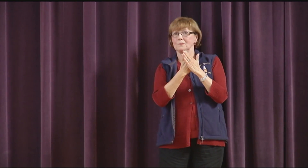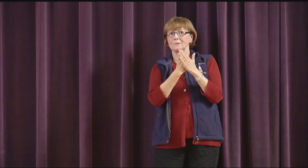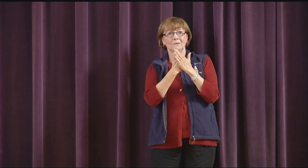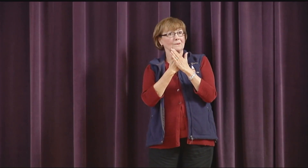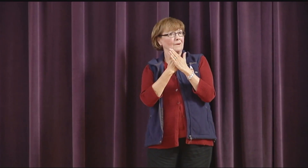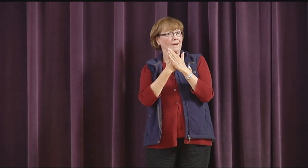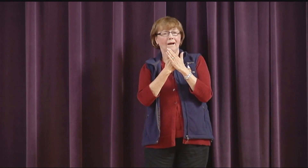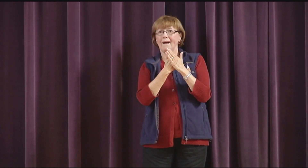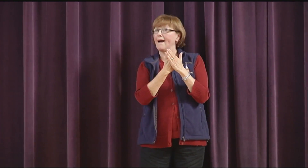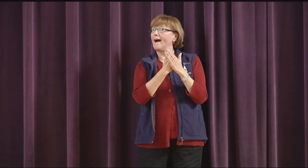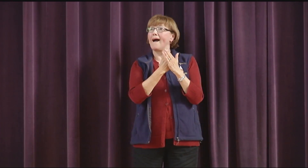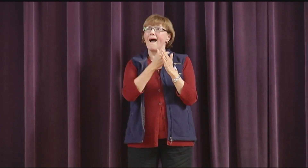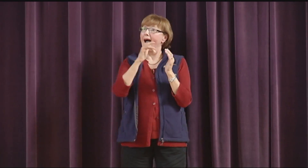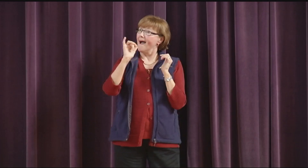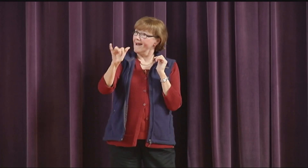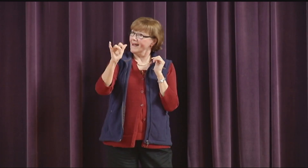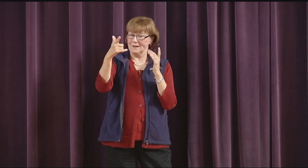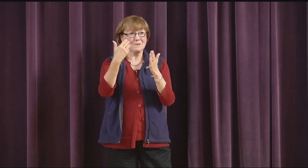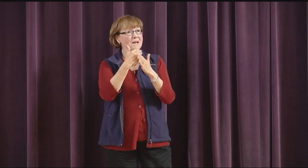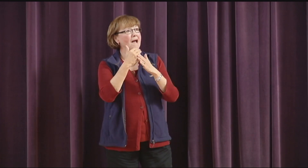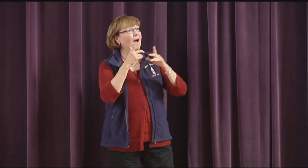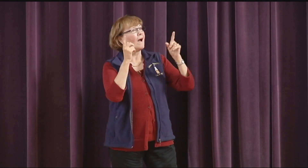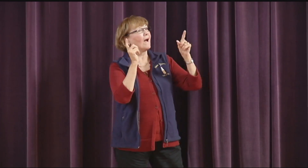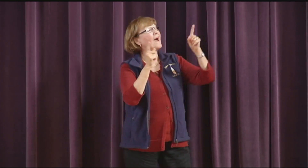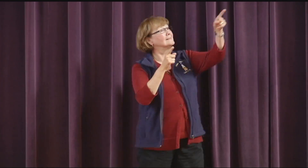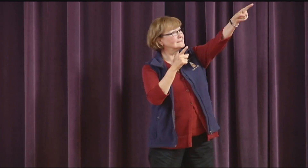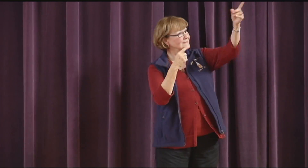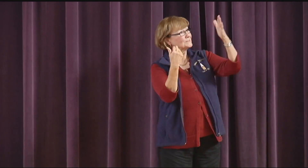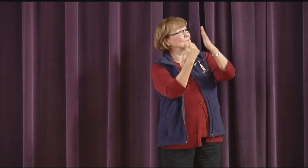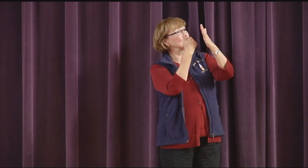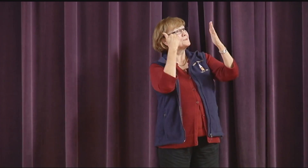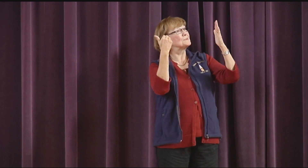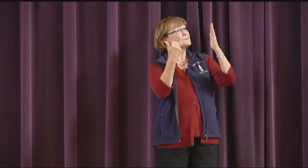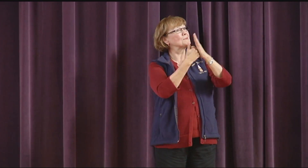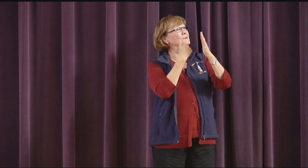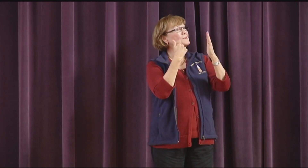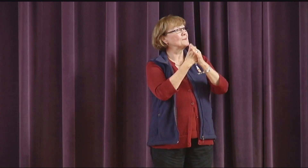The blend of old and new bring visual delights.